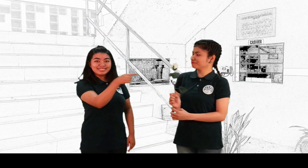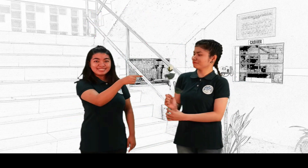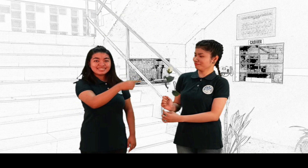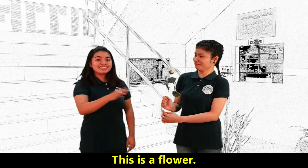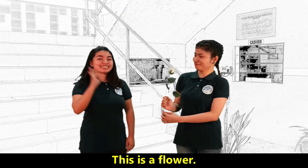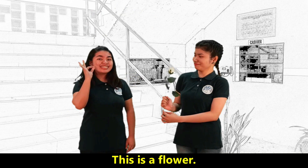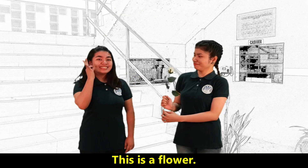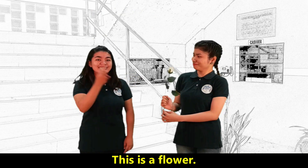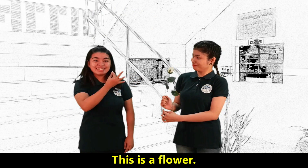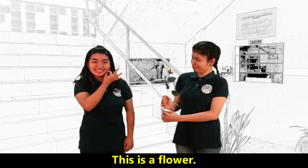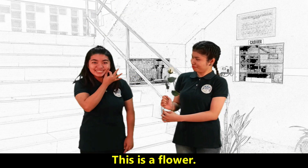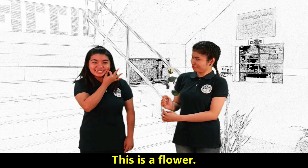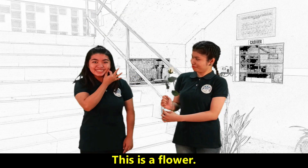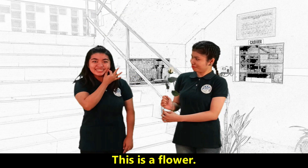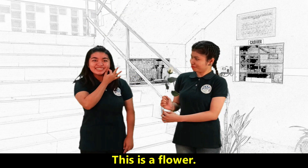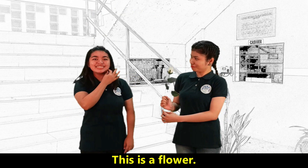This is a flower.